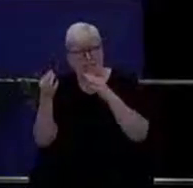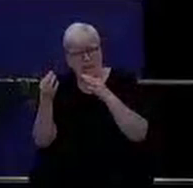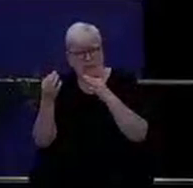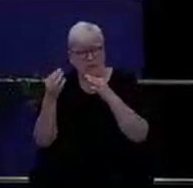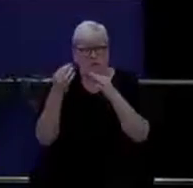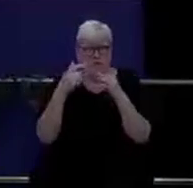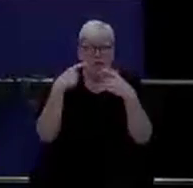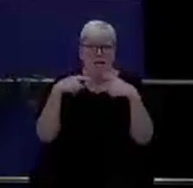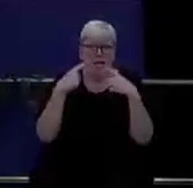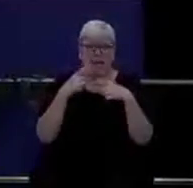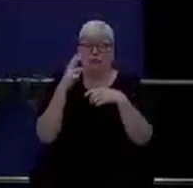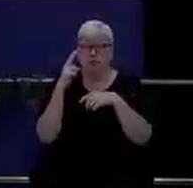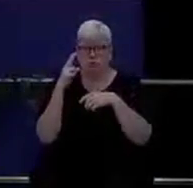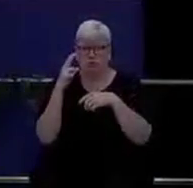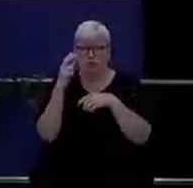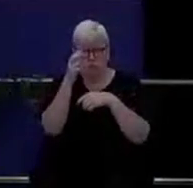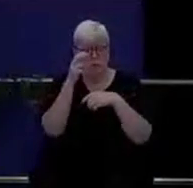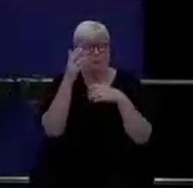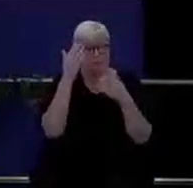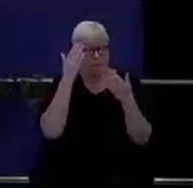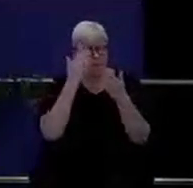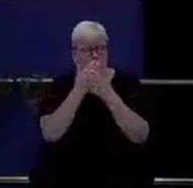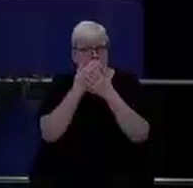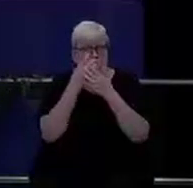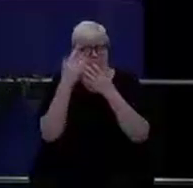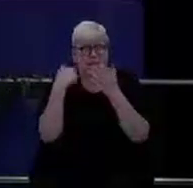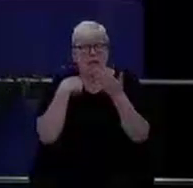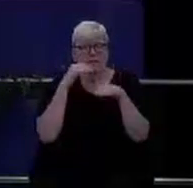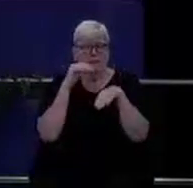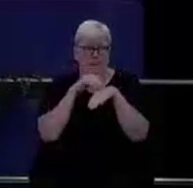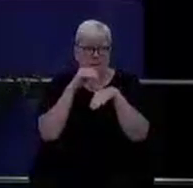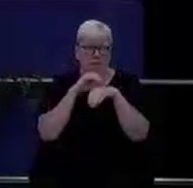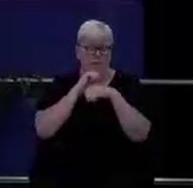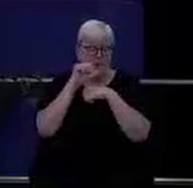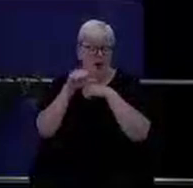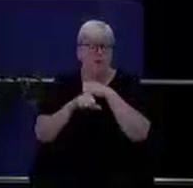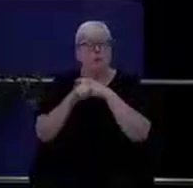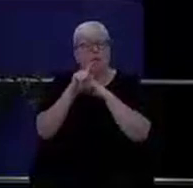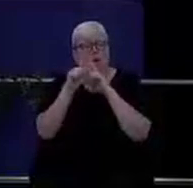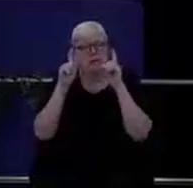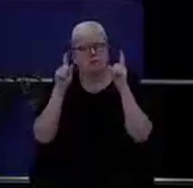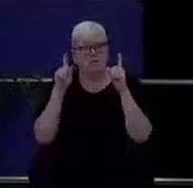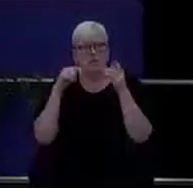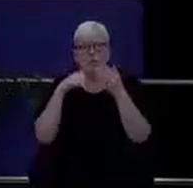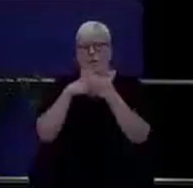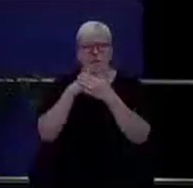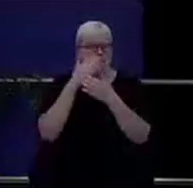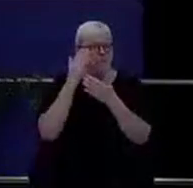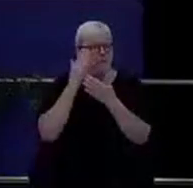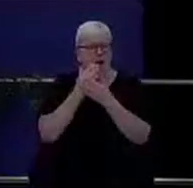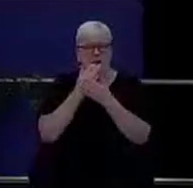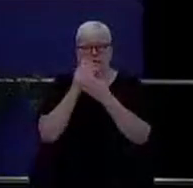shoot ravens for when they're hassling the farmers. But it was part of a